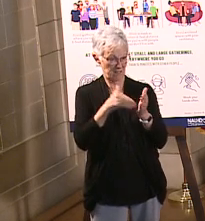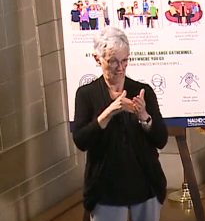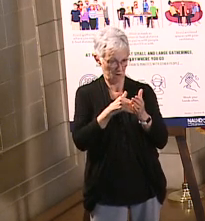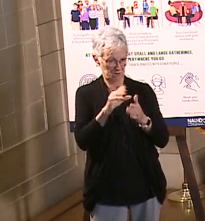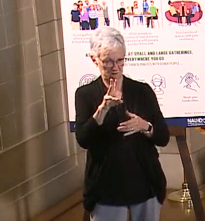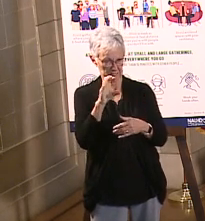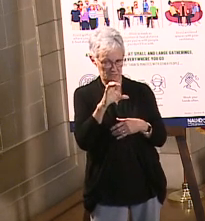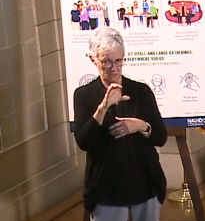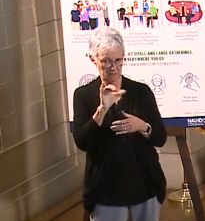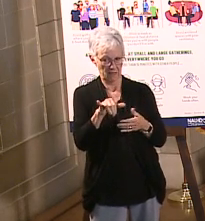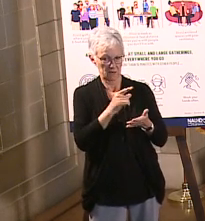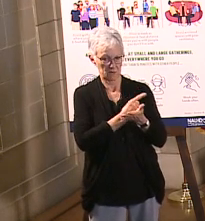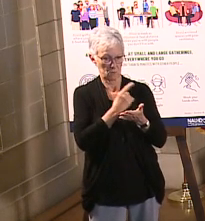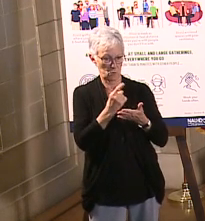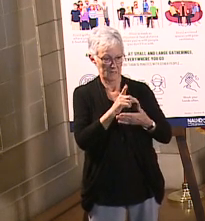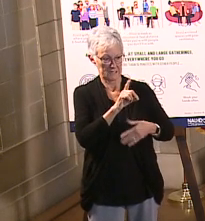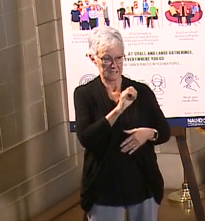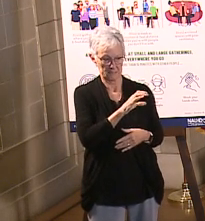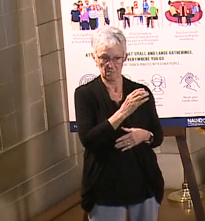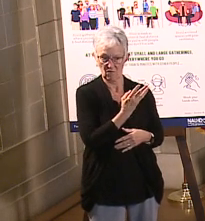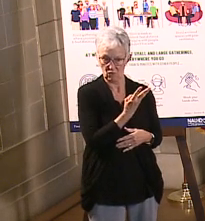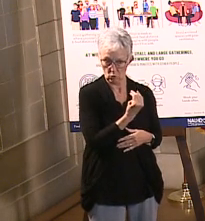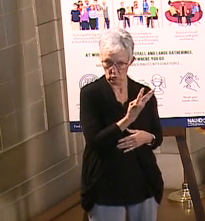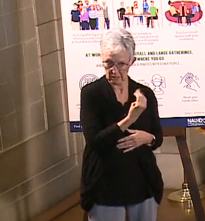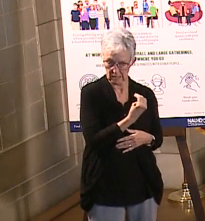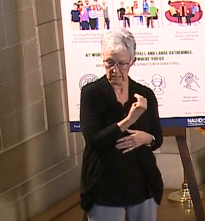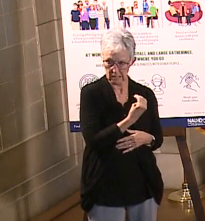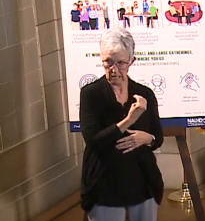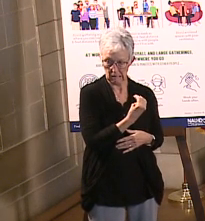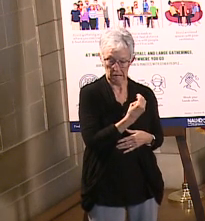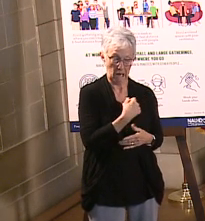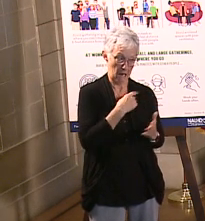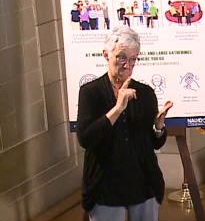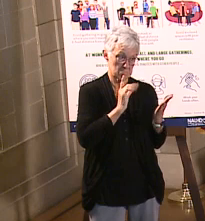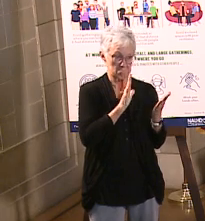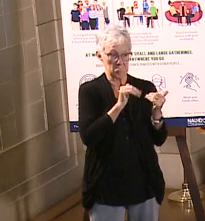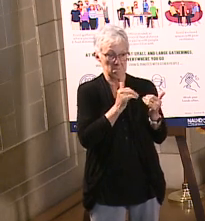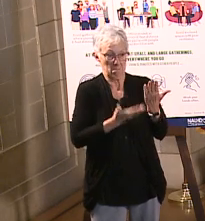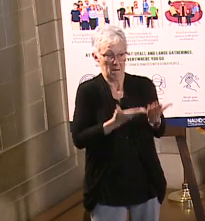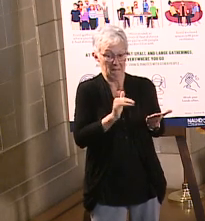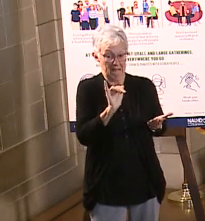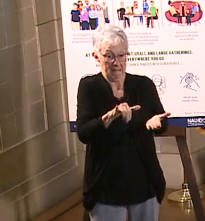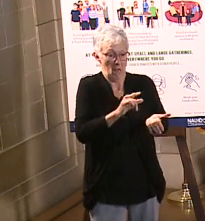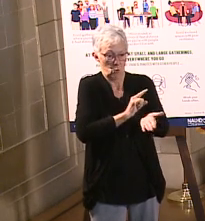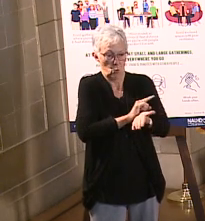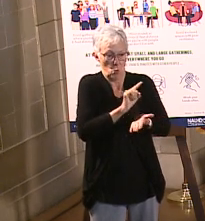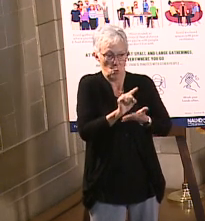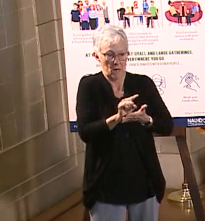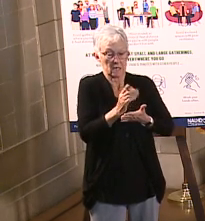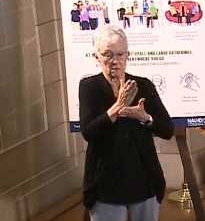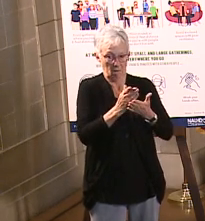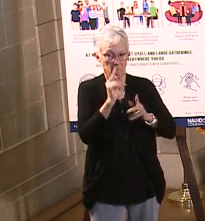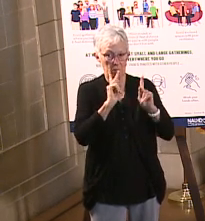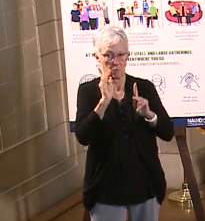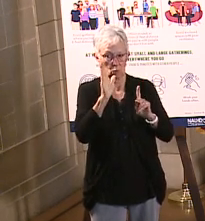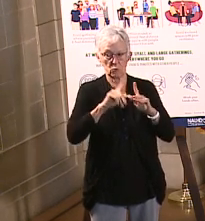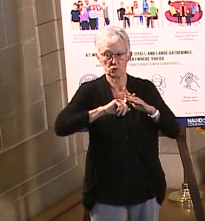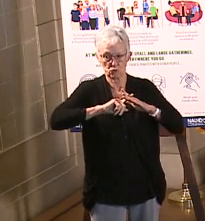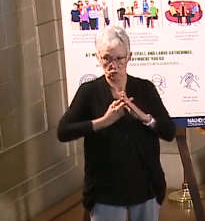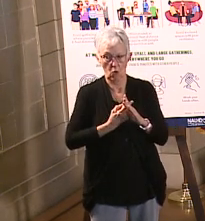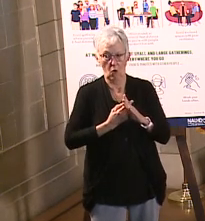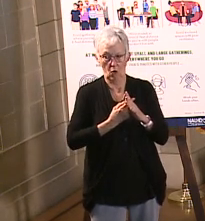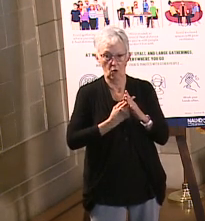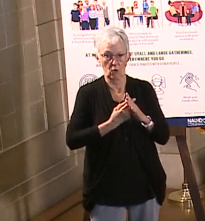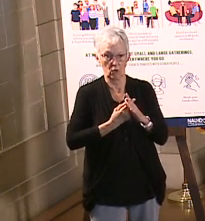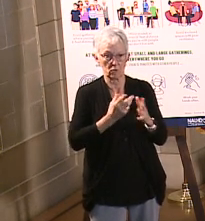14th, potentially you could see that week then people getting that inoculation. So the shipments will be shipped directly to healthcare